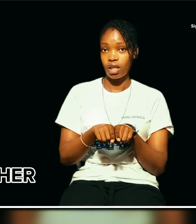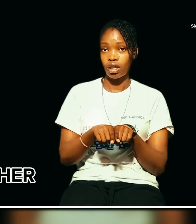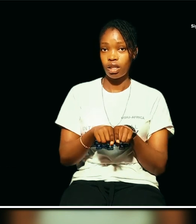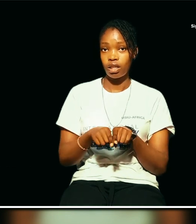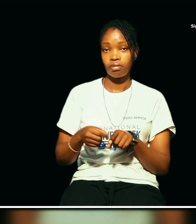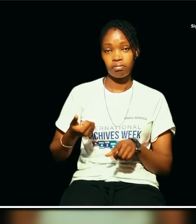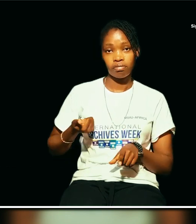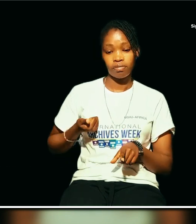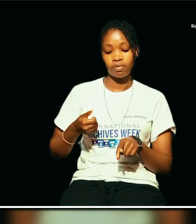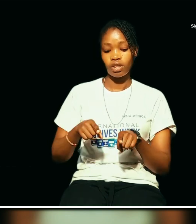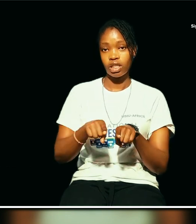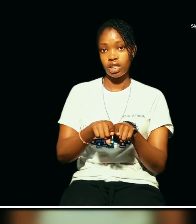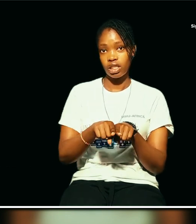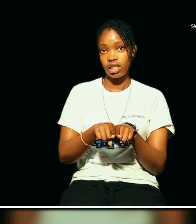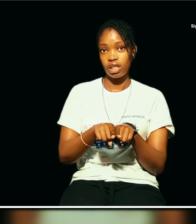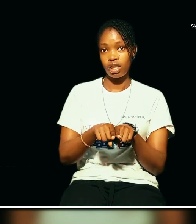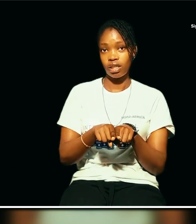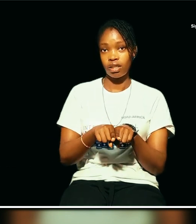sister,